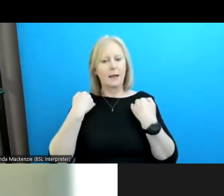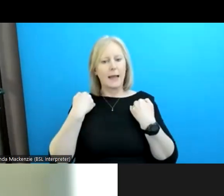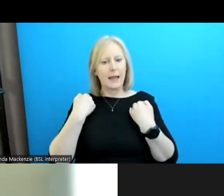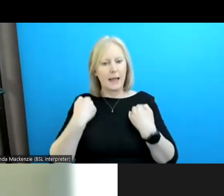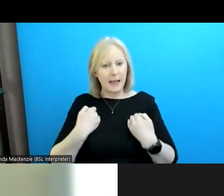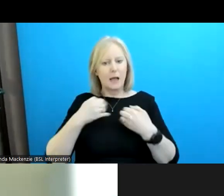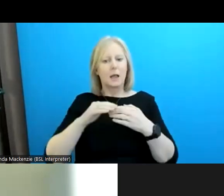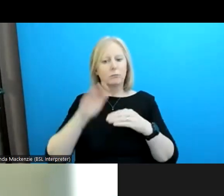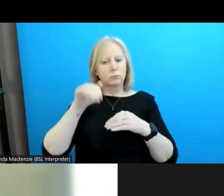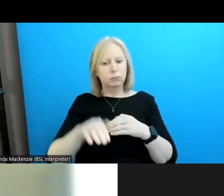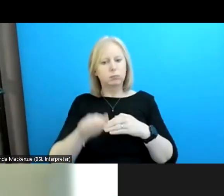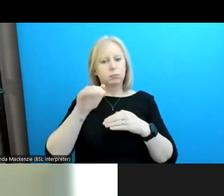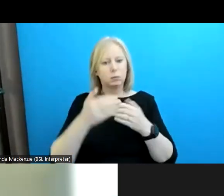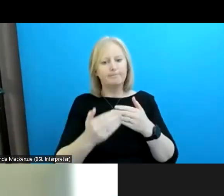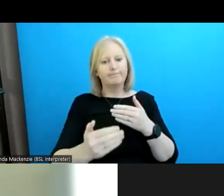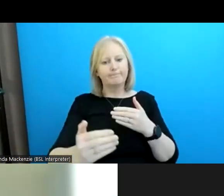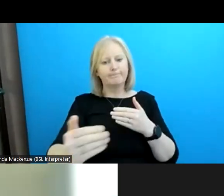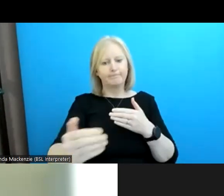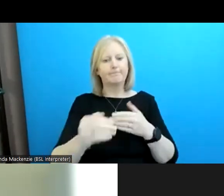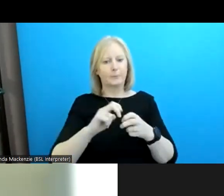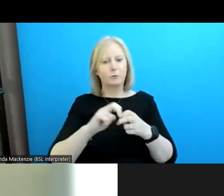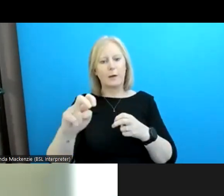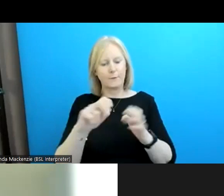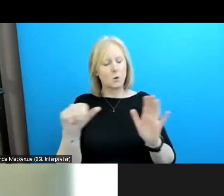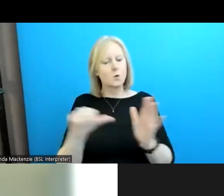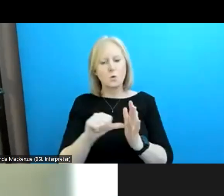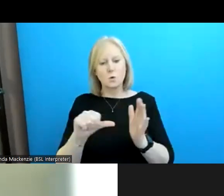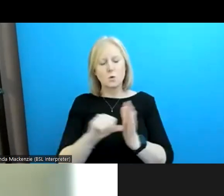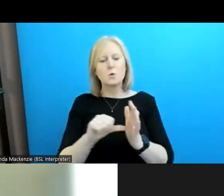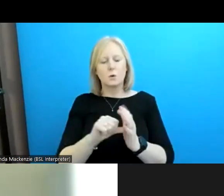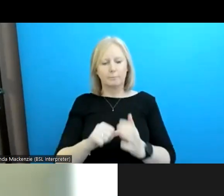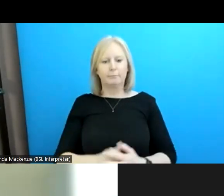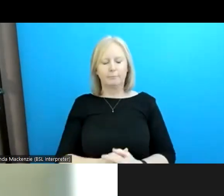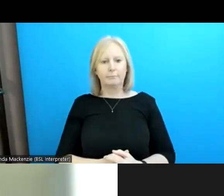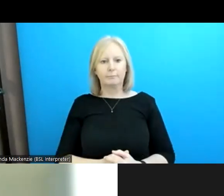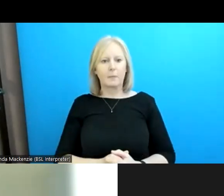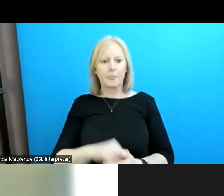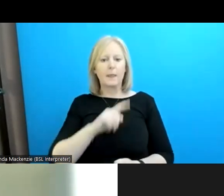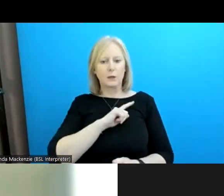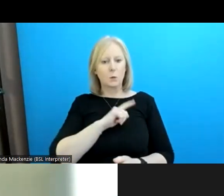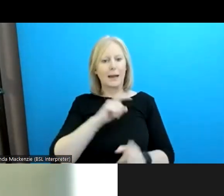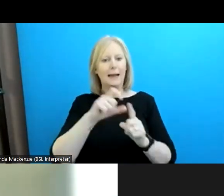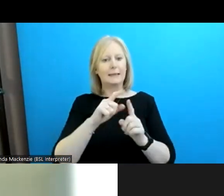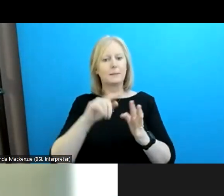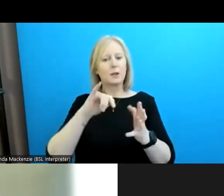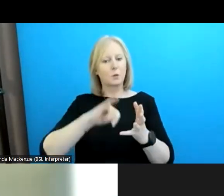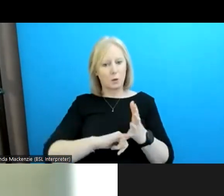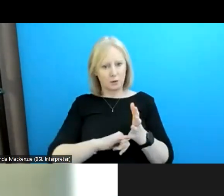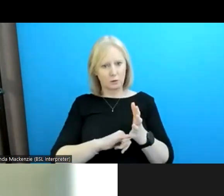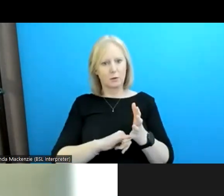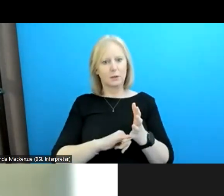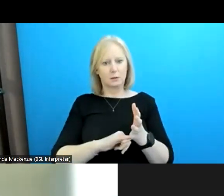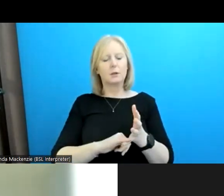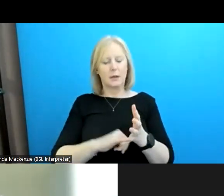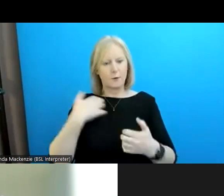transport is one area that is consistently a challenge. And that's why Disability Equality Scotland is so passionate about our work with